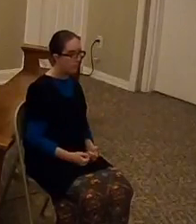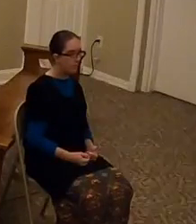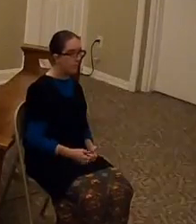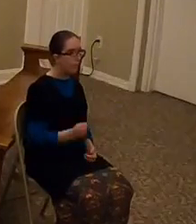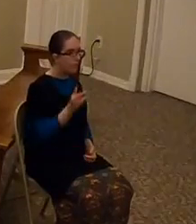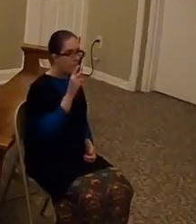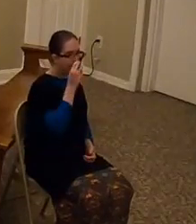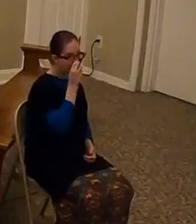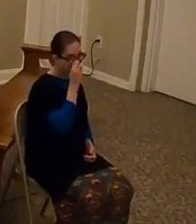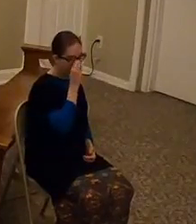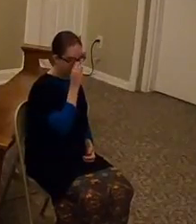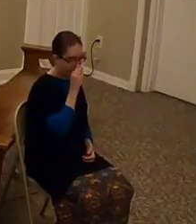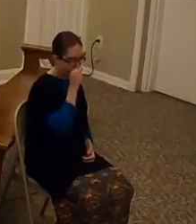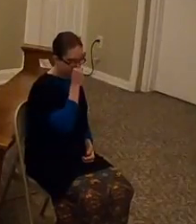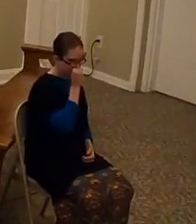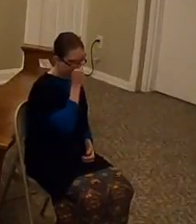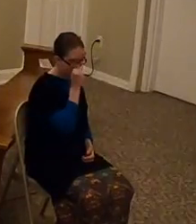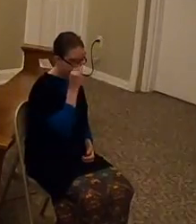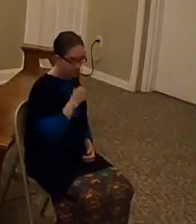All right.